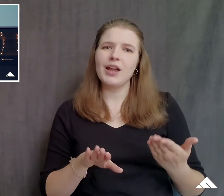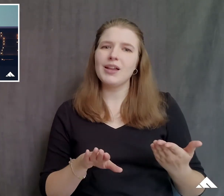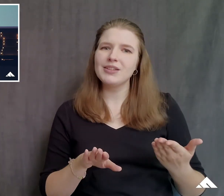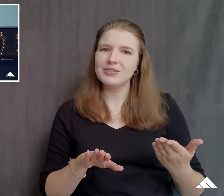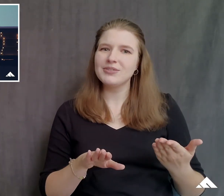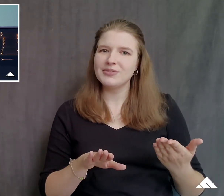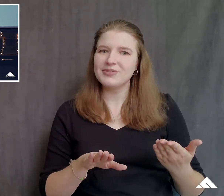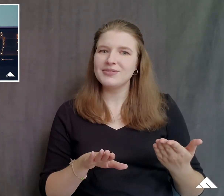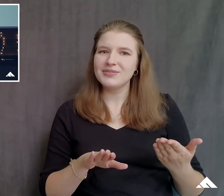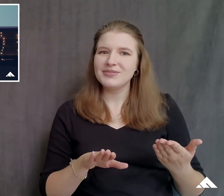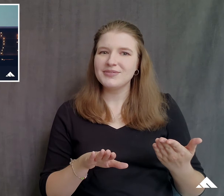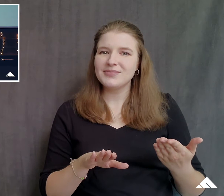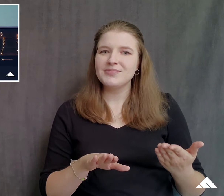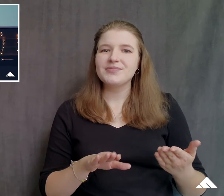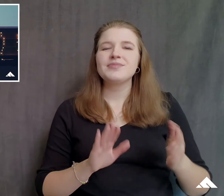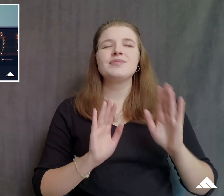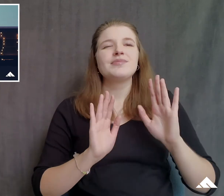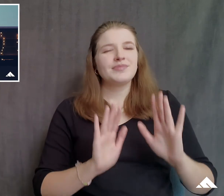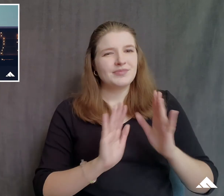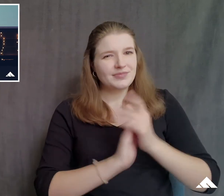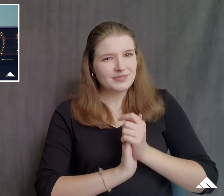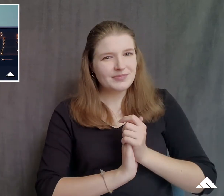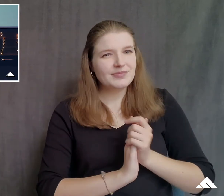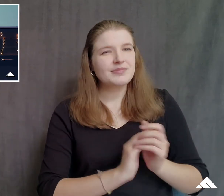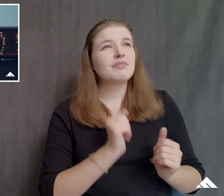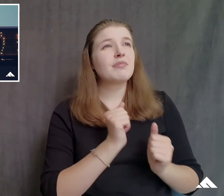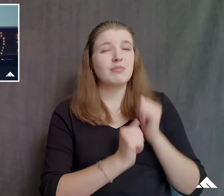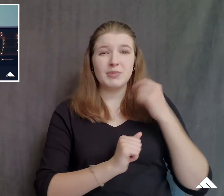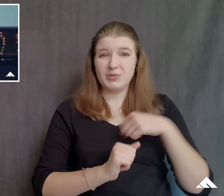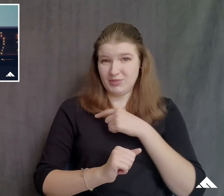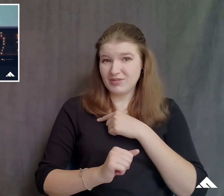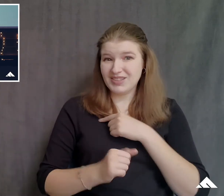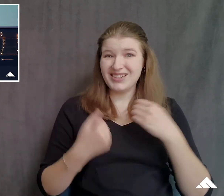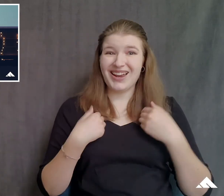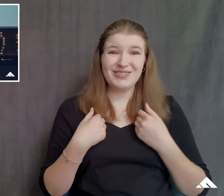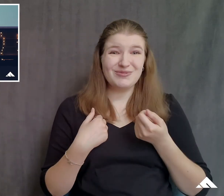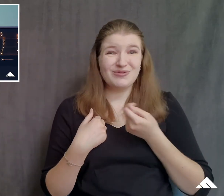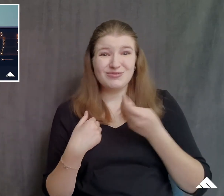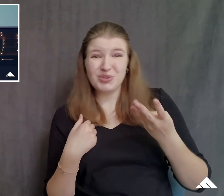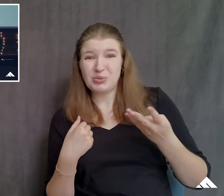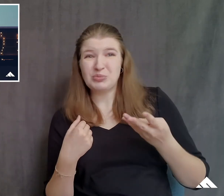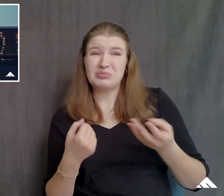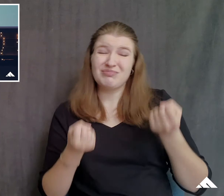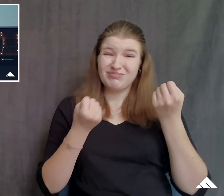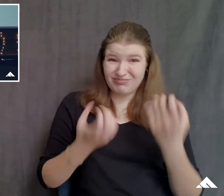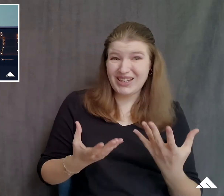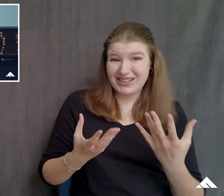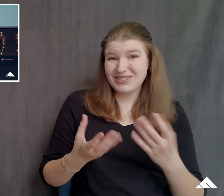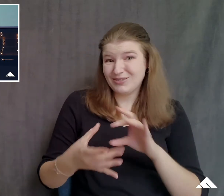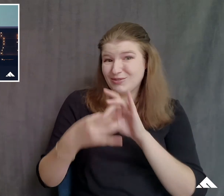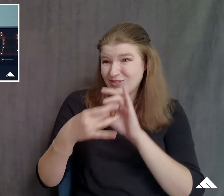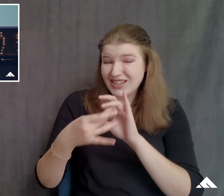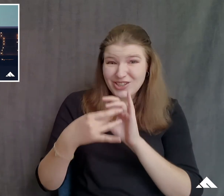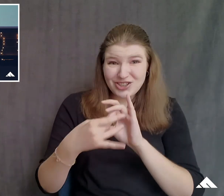ready, okay? Now, most all of us have a few, if not more, relationships that